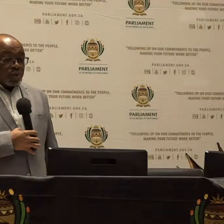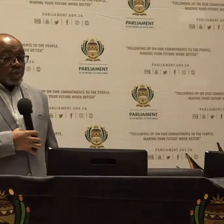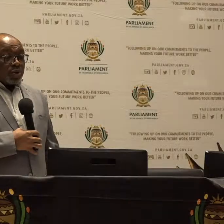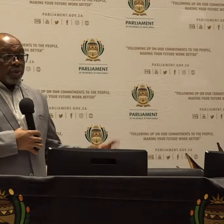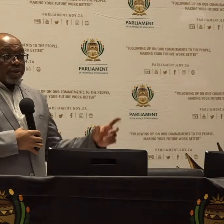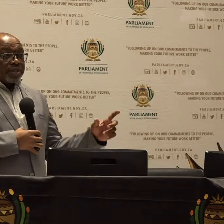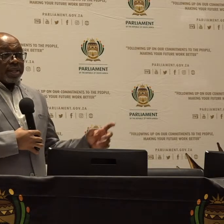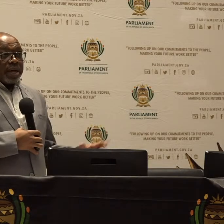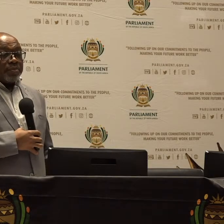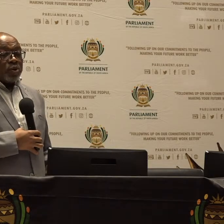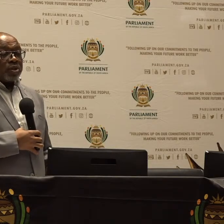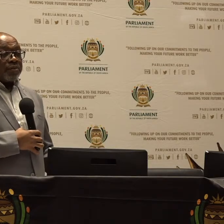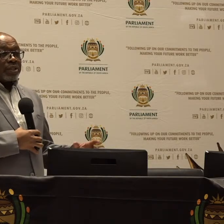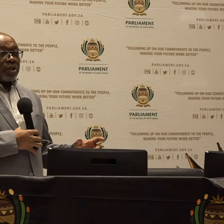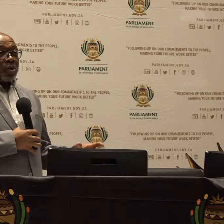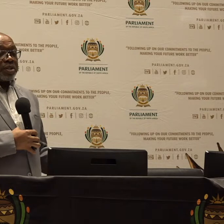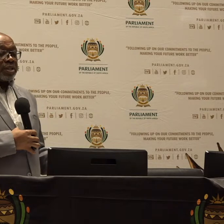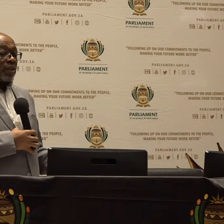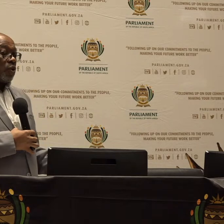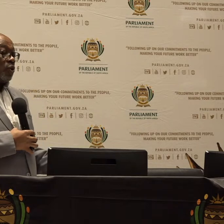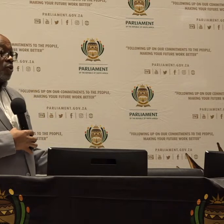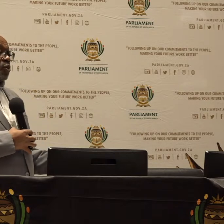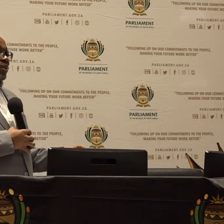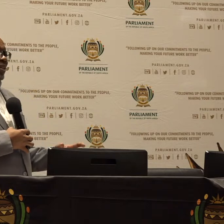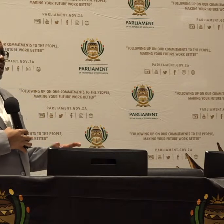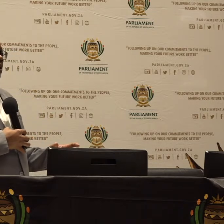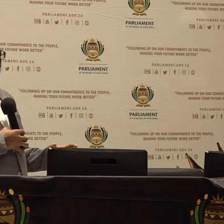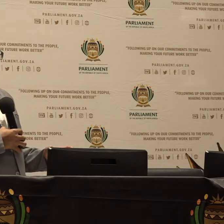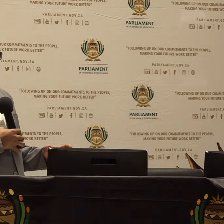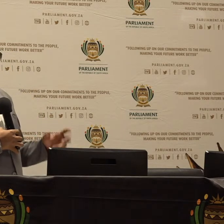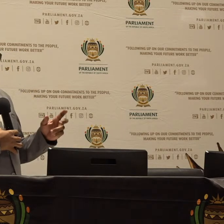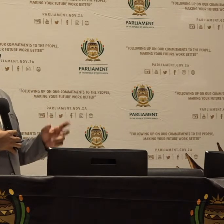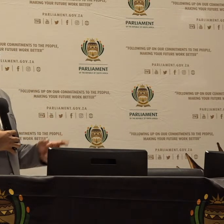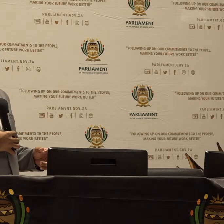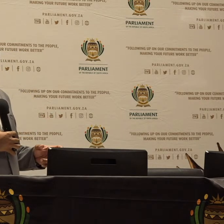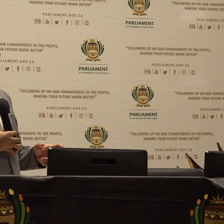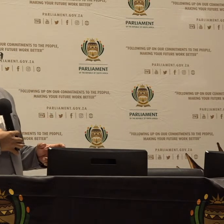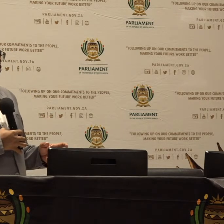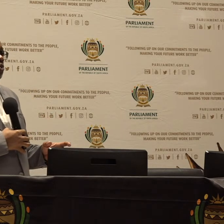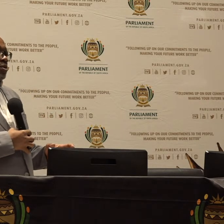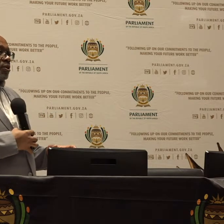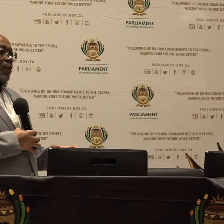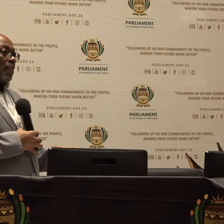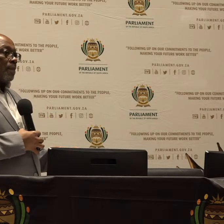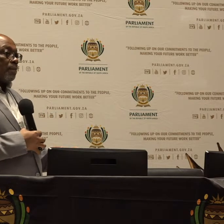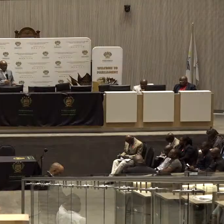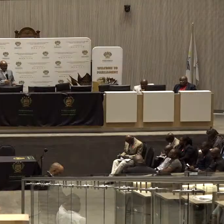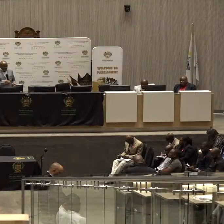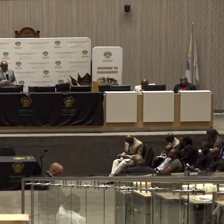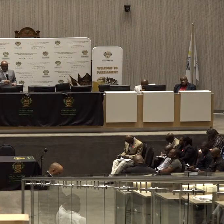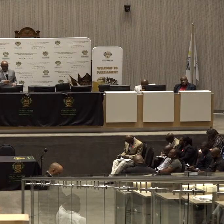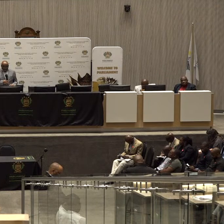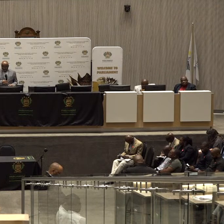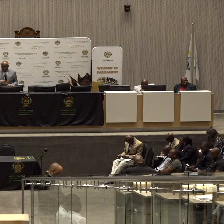so you will see that most of these closes have gone through deal with governance issues